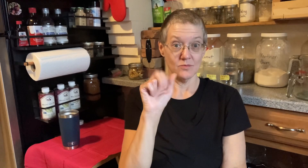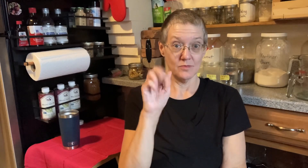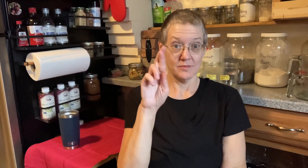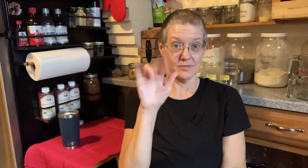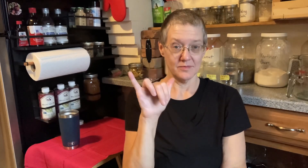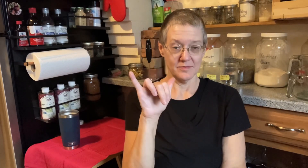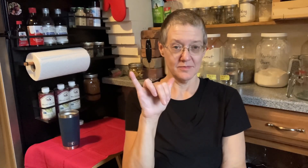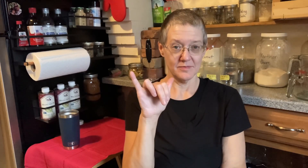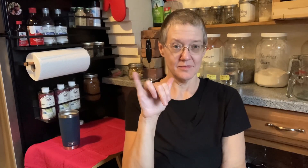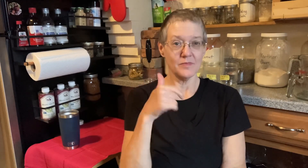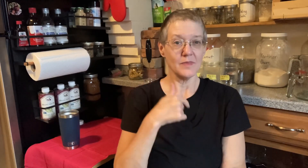in January,